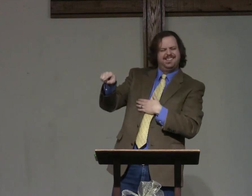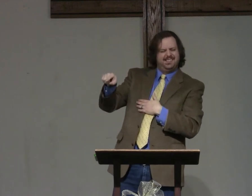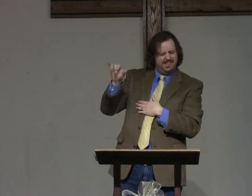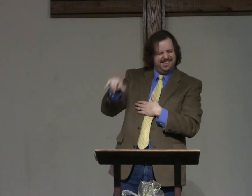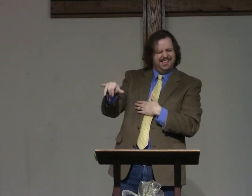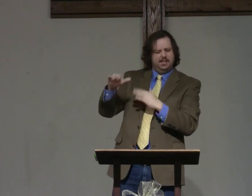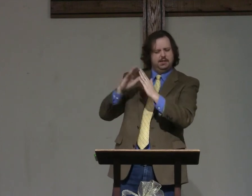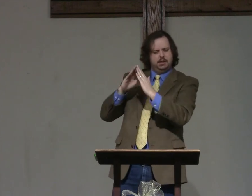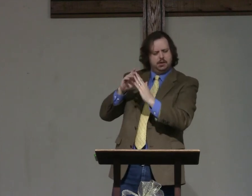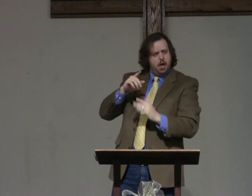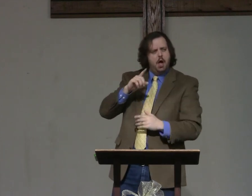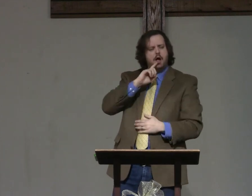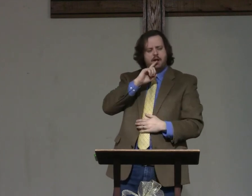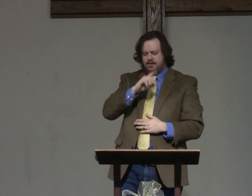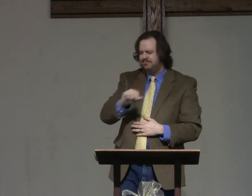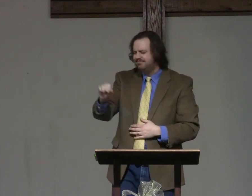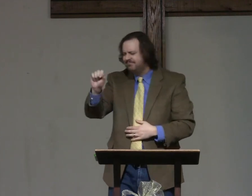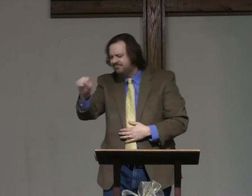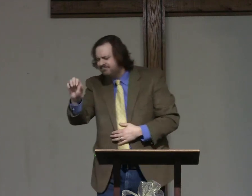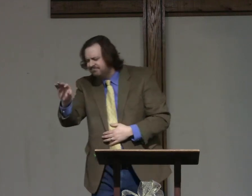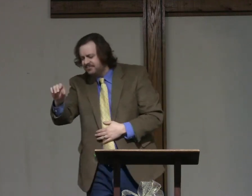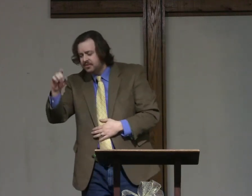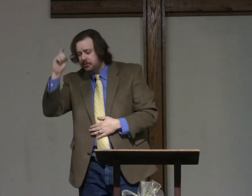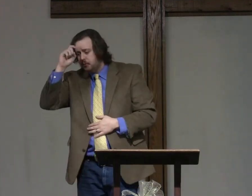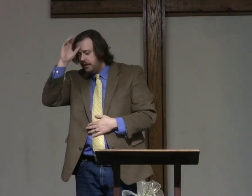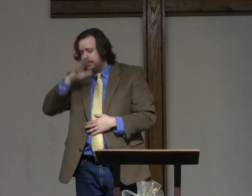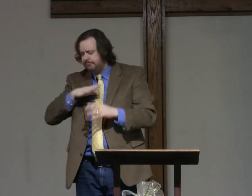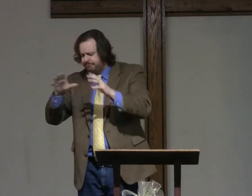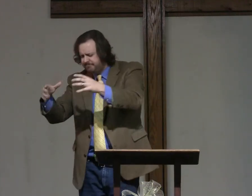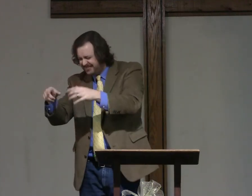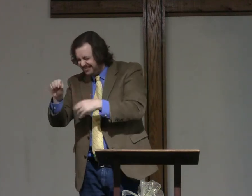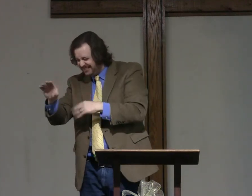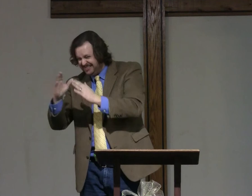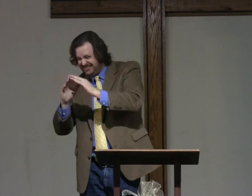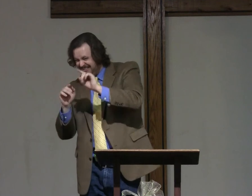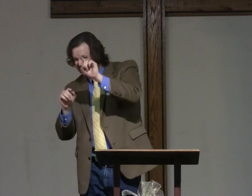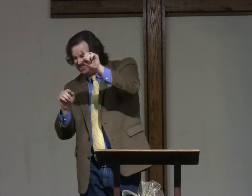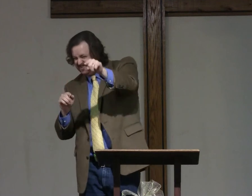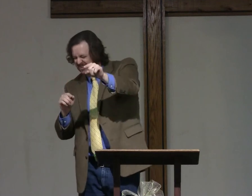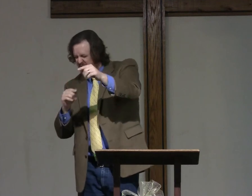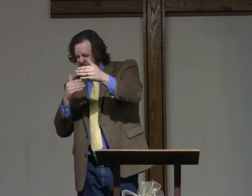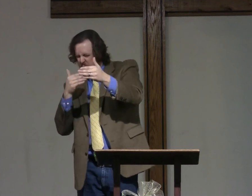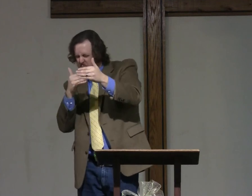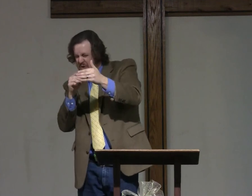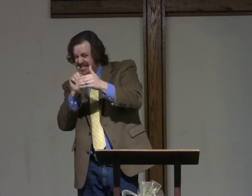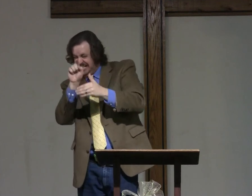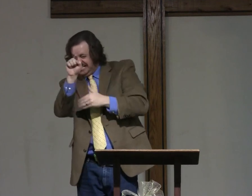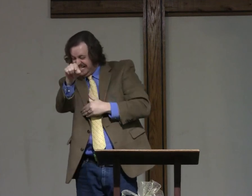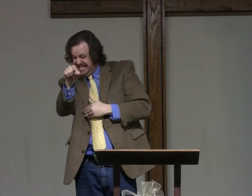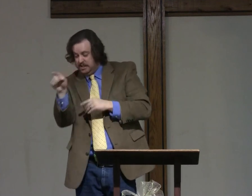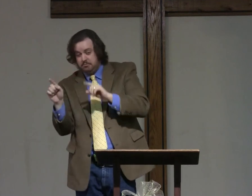where King David was born. And so they told the wise men this.